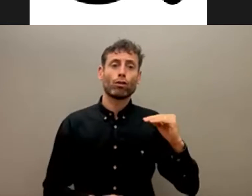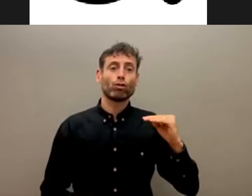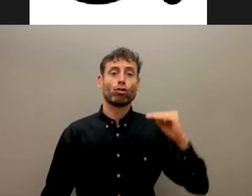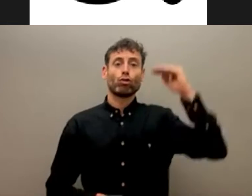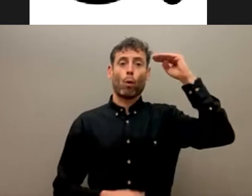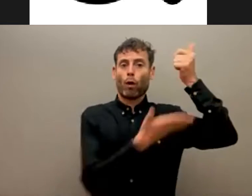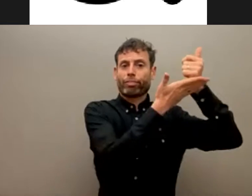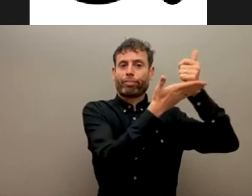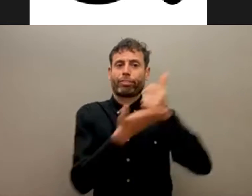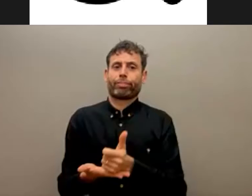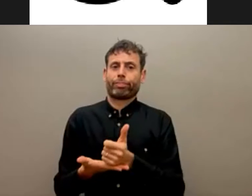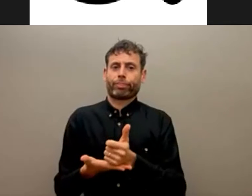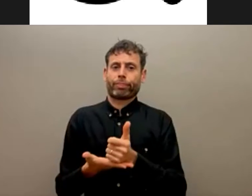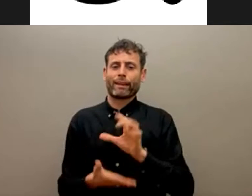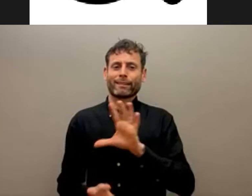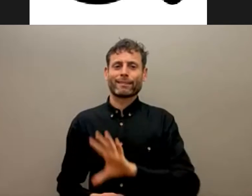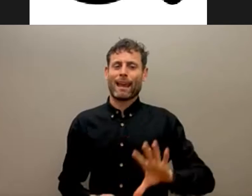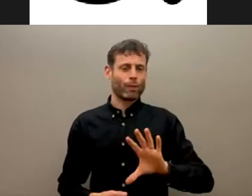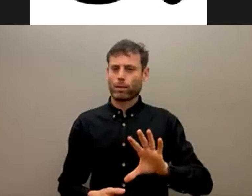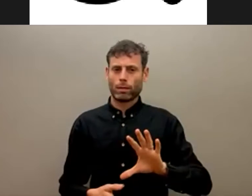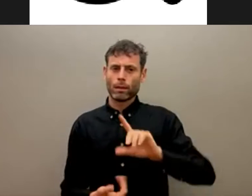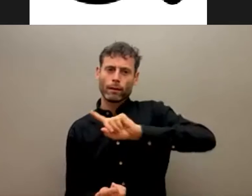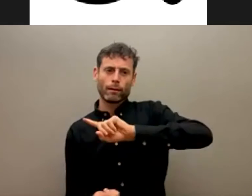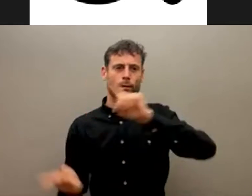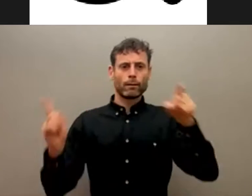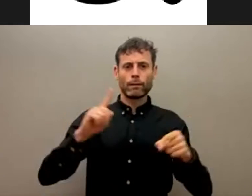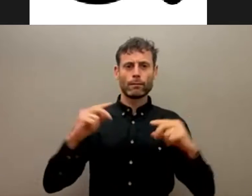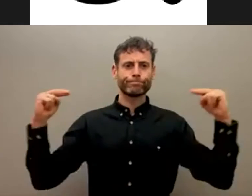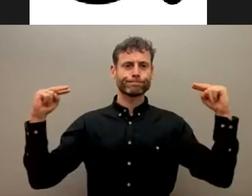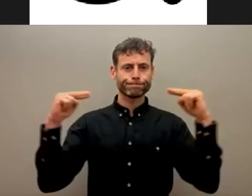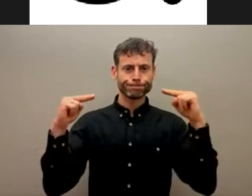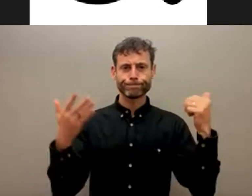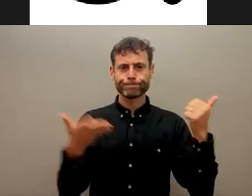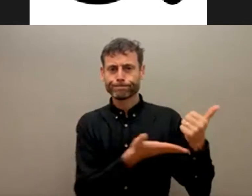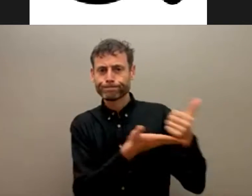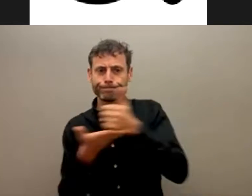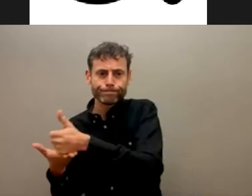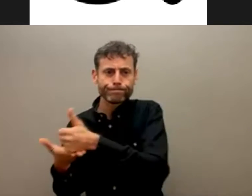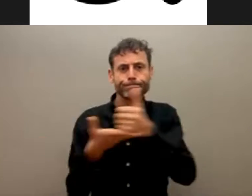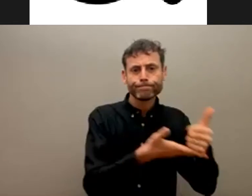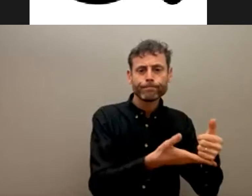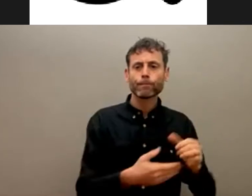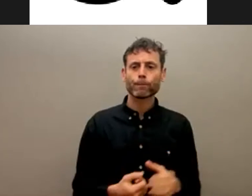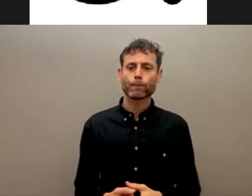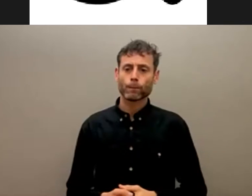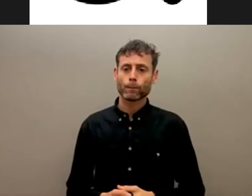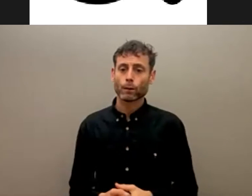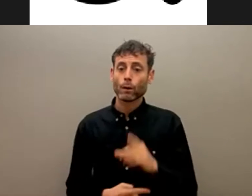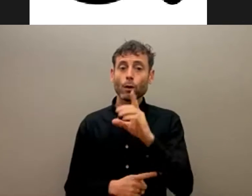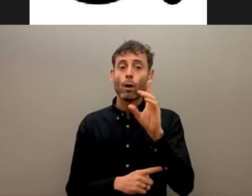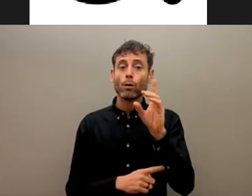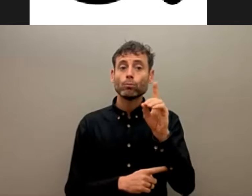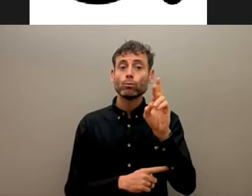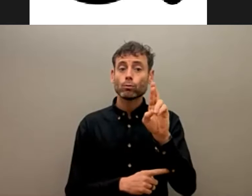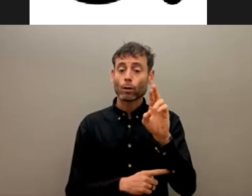directionality. Thank you, Rose. Okay, we've time for two more quick questions. Ailey, Dr. Ailey, have you seen the question there